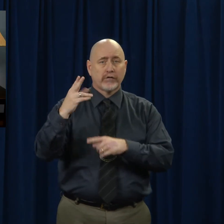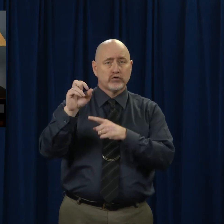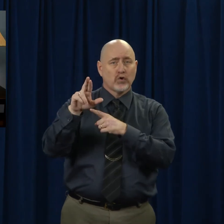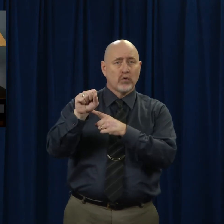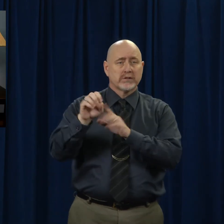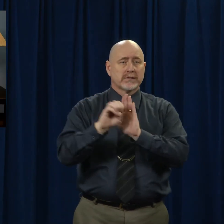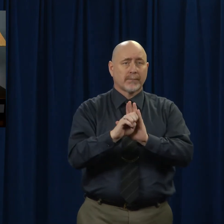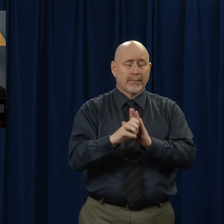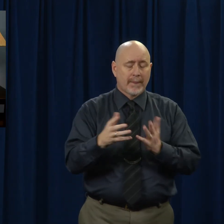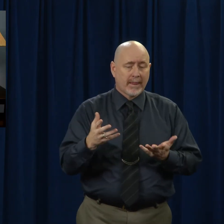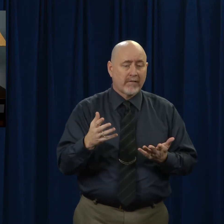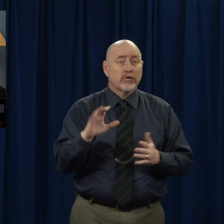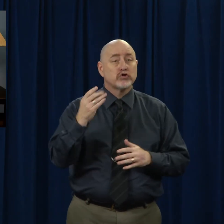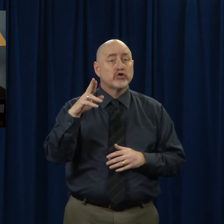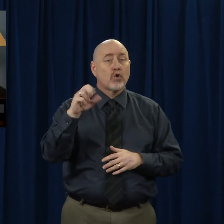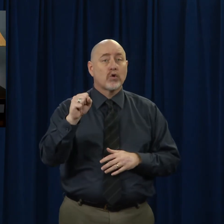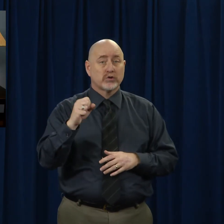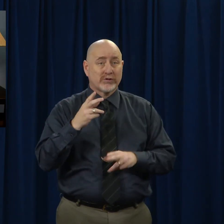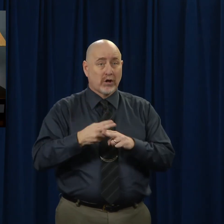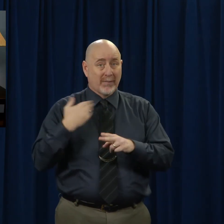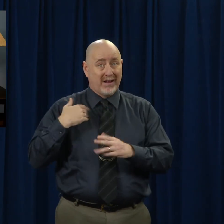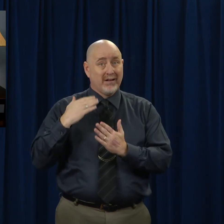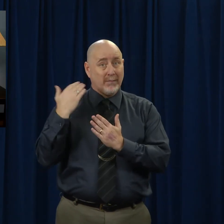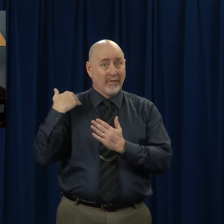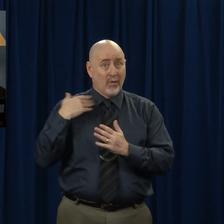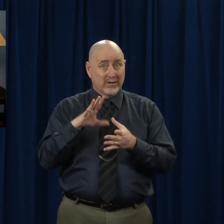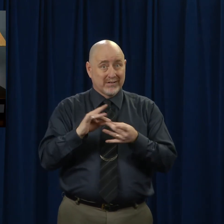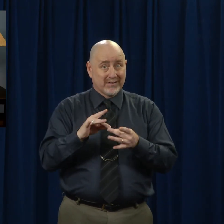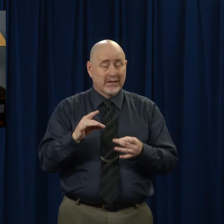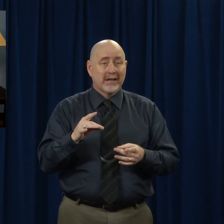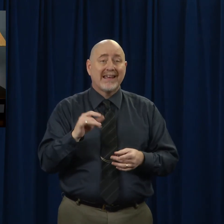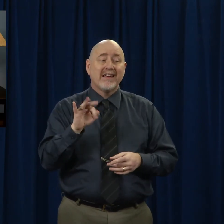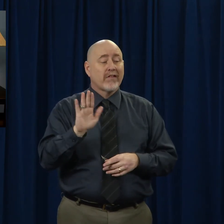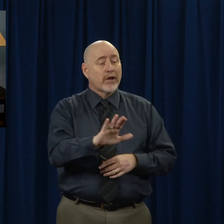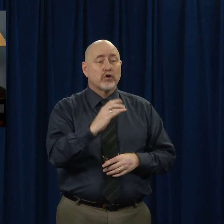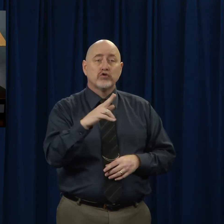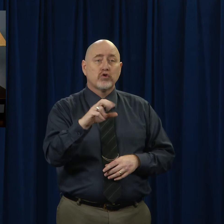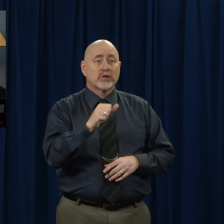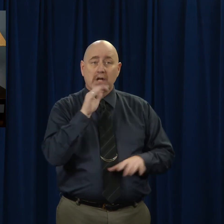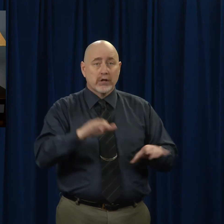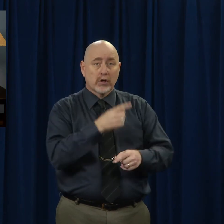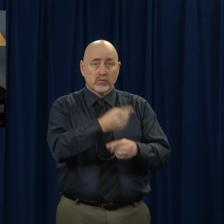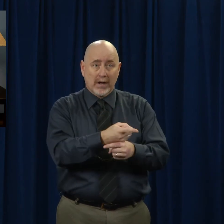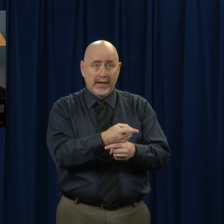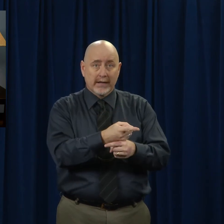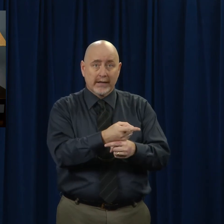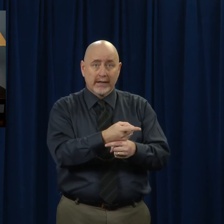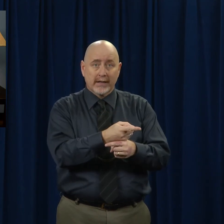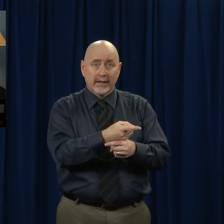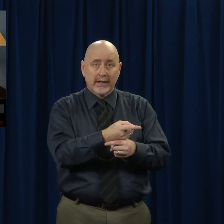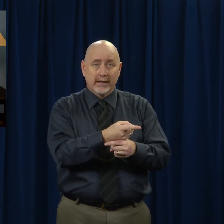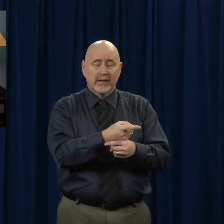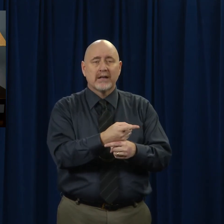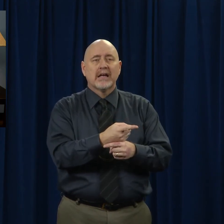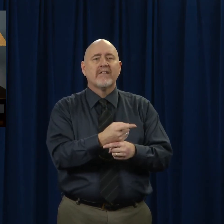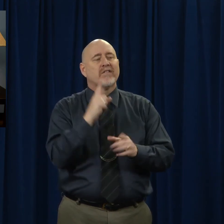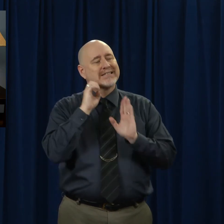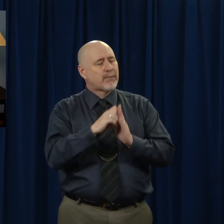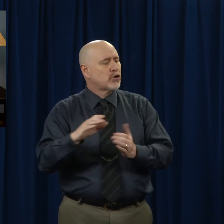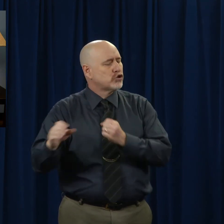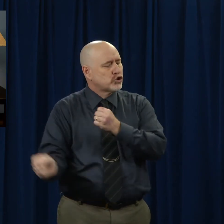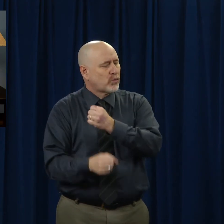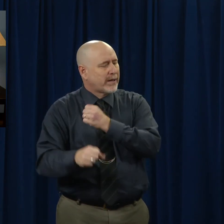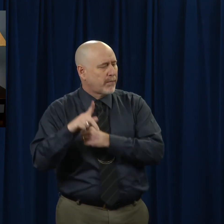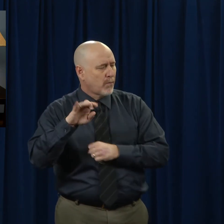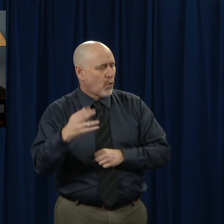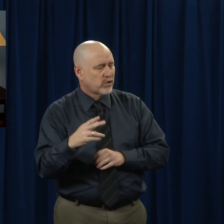chores. So in the chores we referenced earlier, if the chore isn't done right, I give you a chore, I want you to